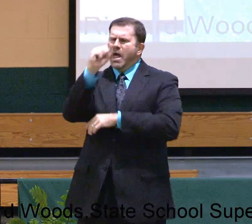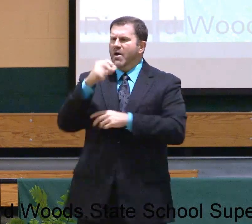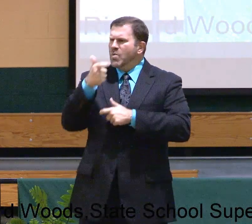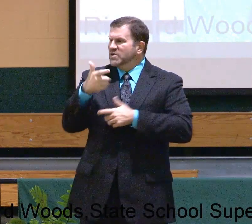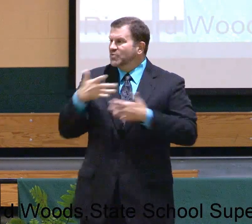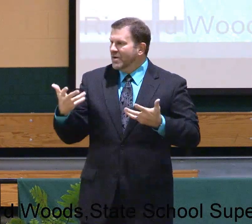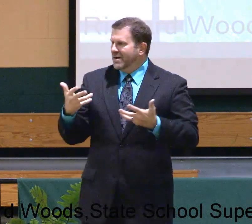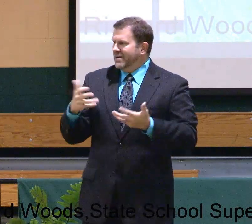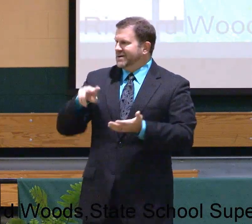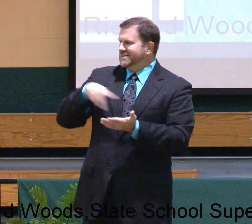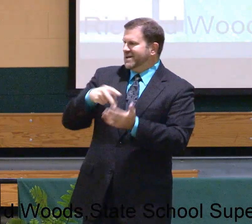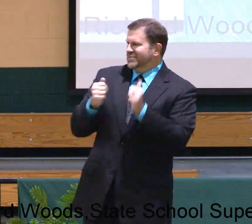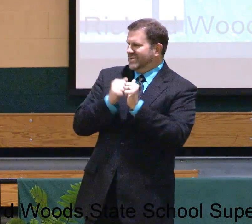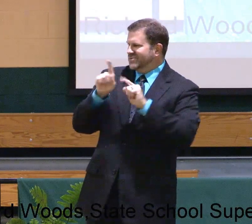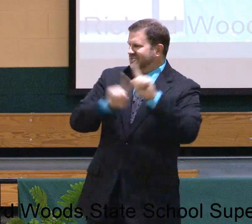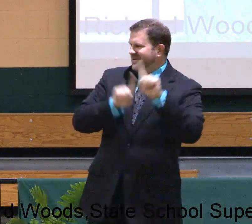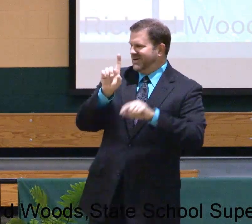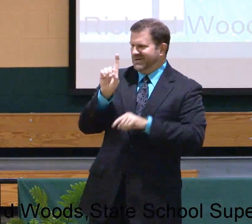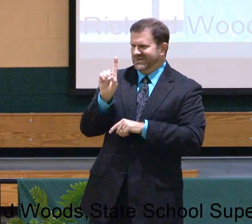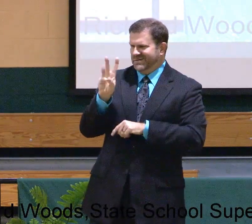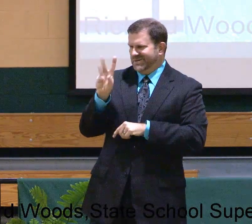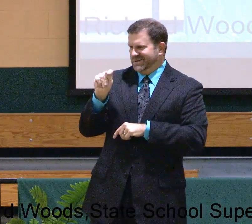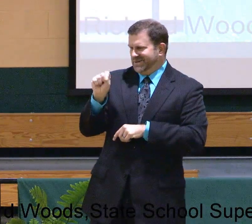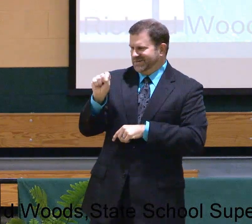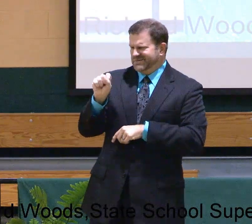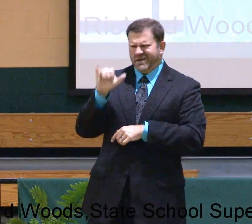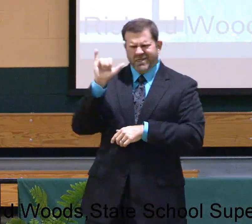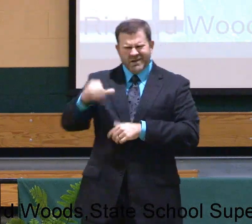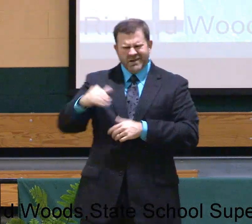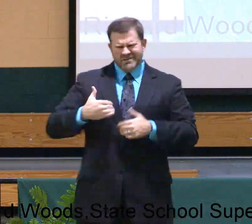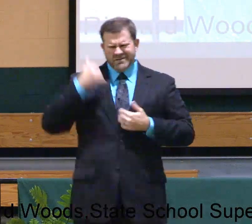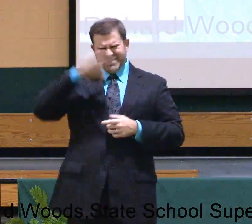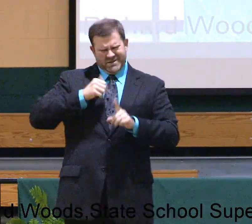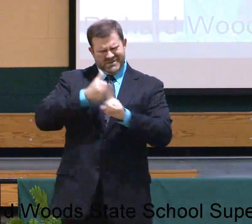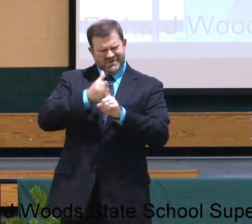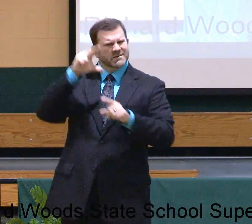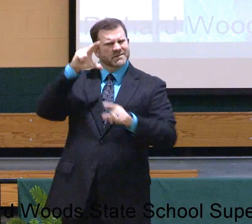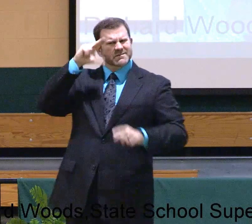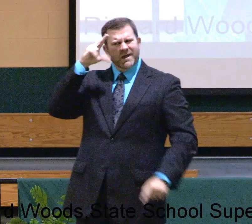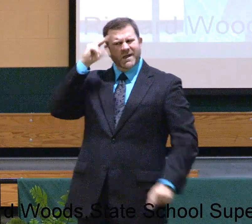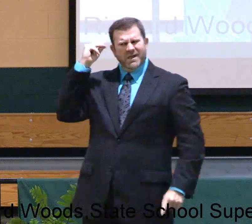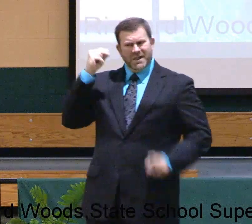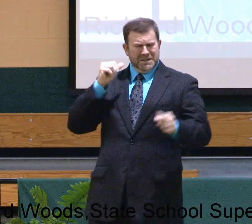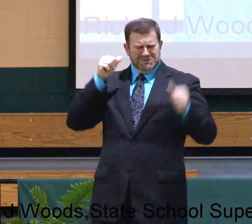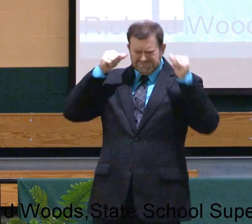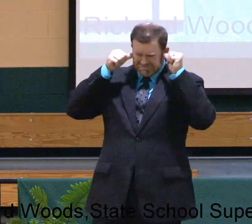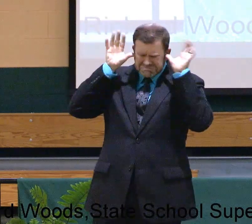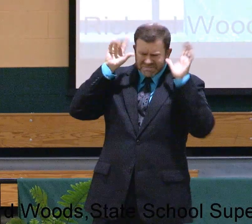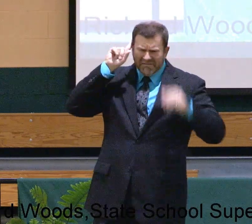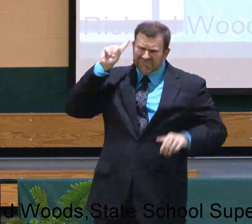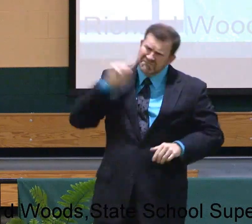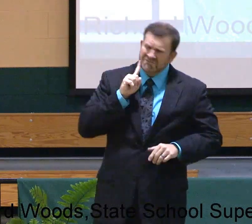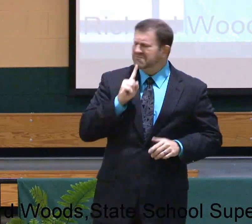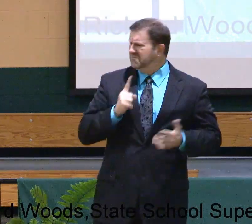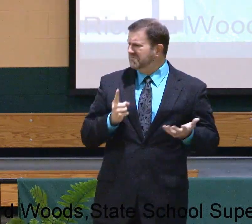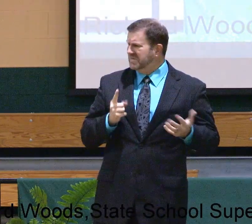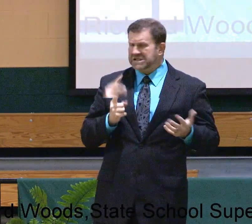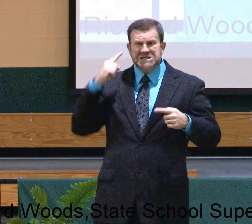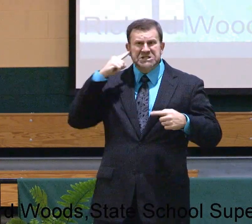young man, I think, by the name of Niall DeMarco, an individual who cannot hear at all, to do this and do what he did